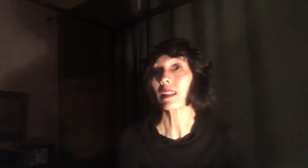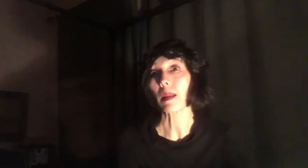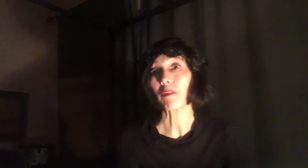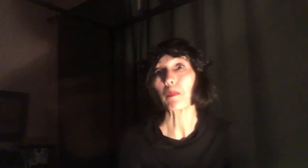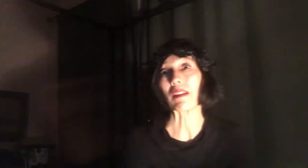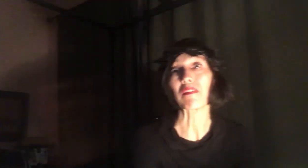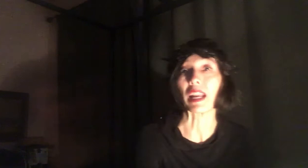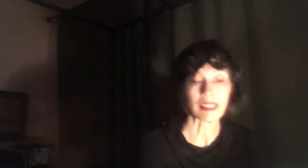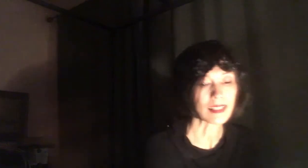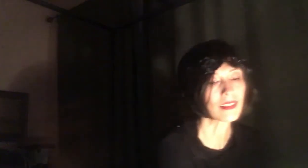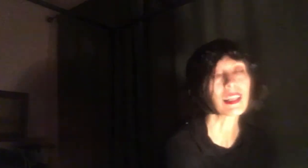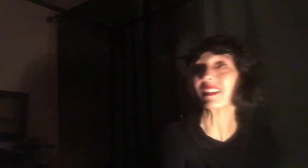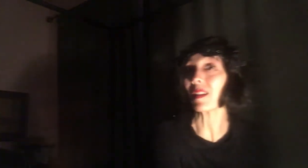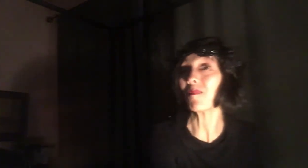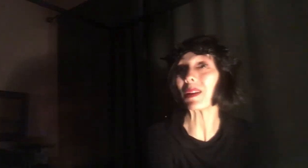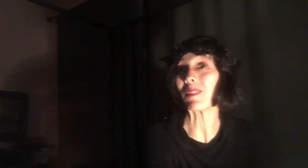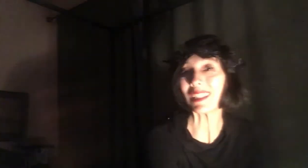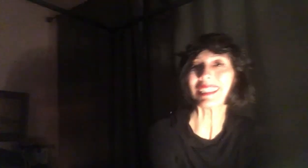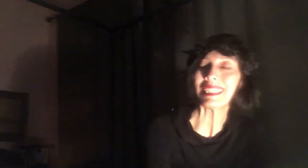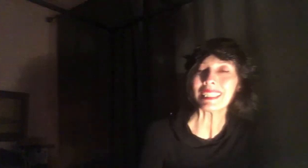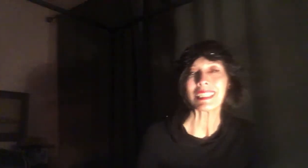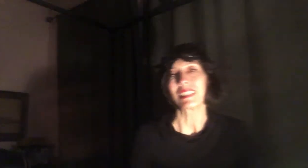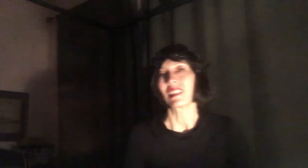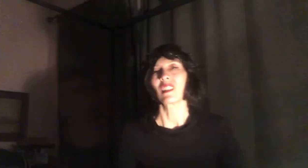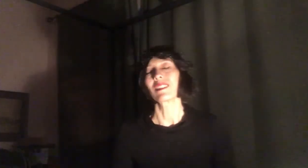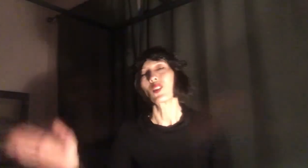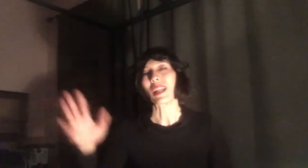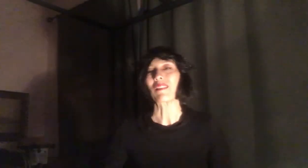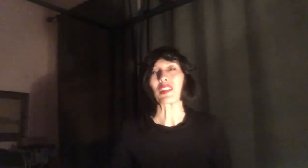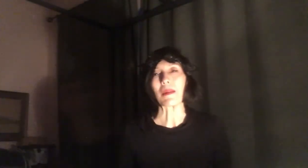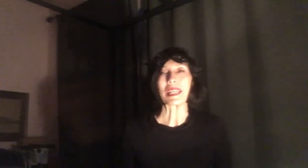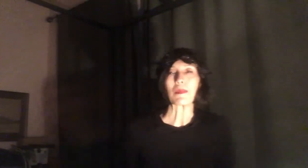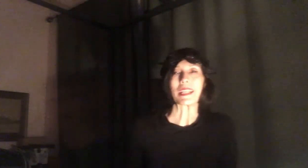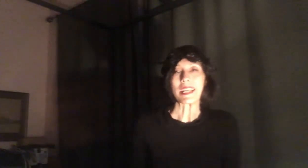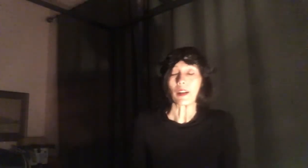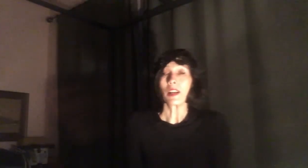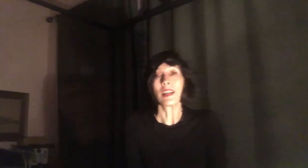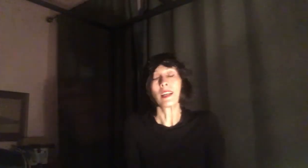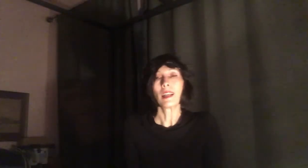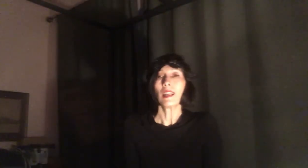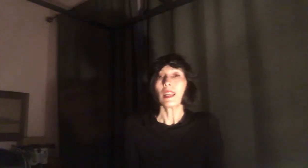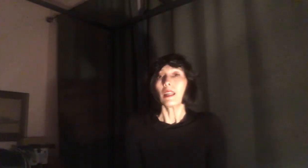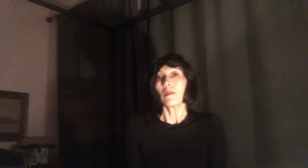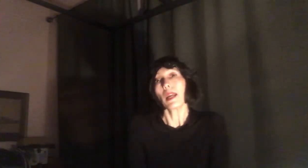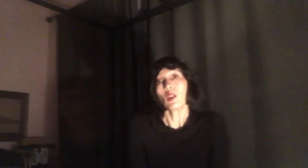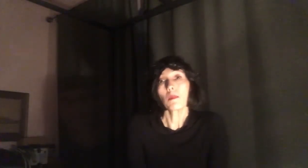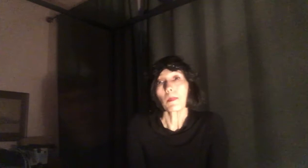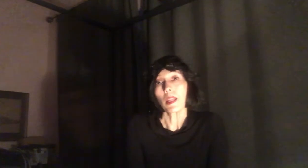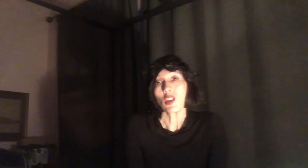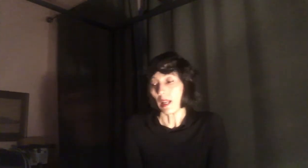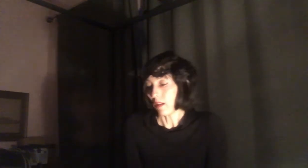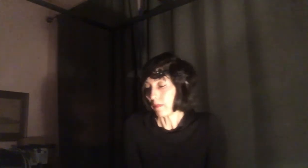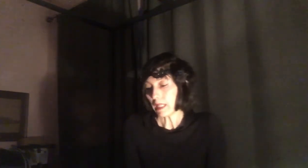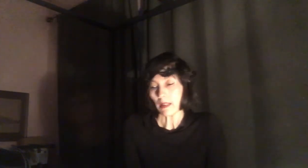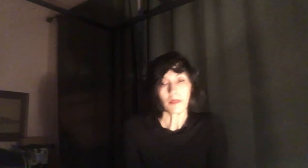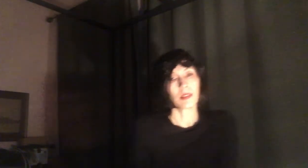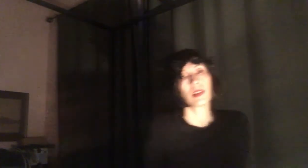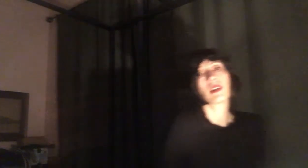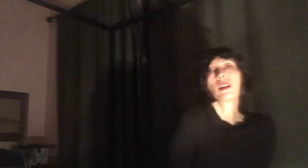except for my friends. And some people, don't have to name anybody here. I know I'm special. I love myself. So